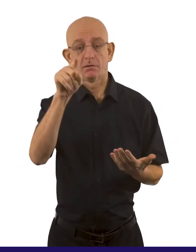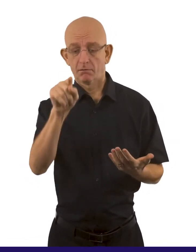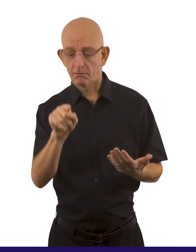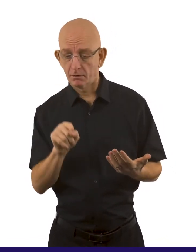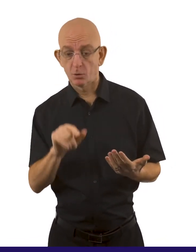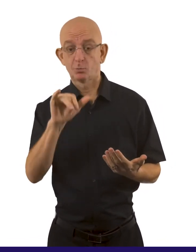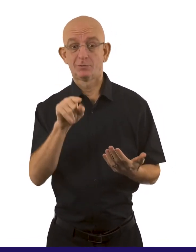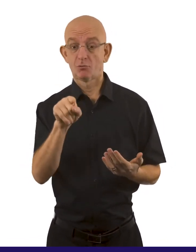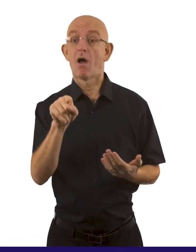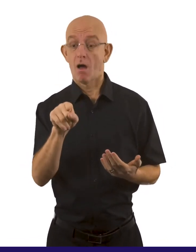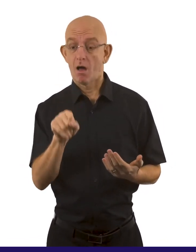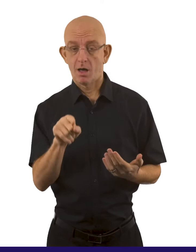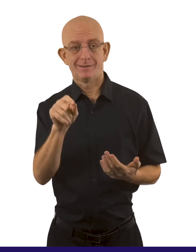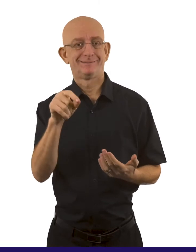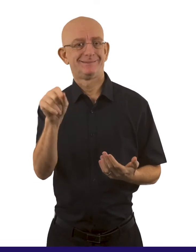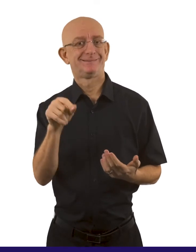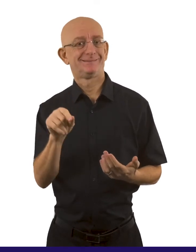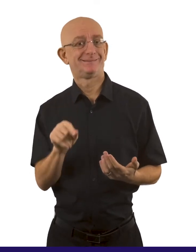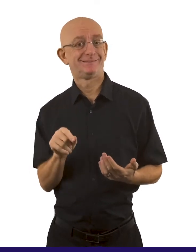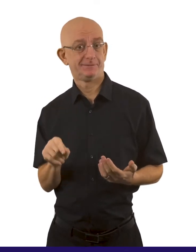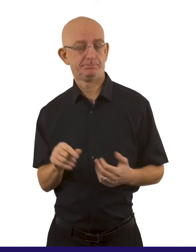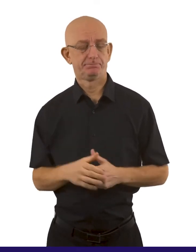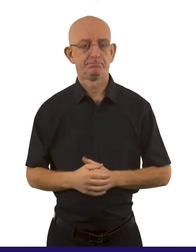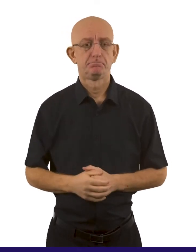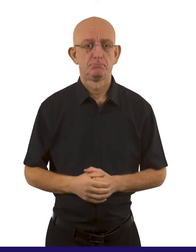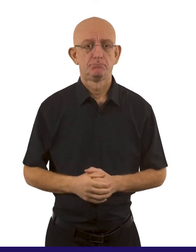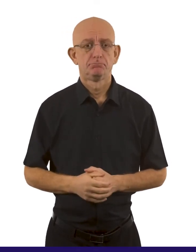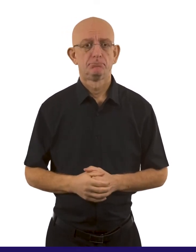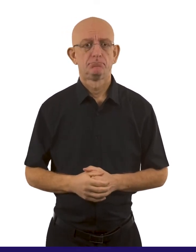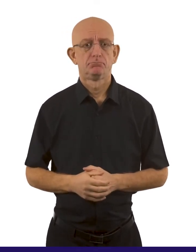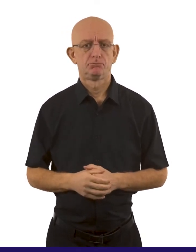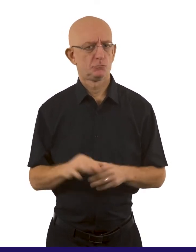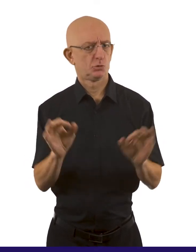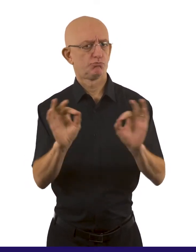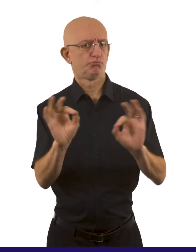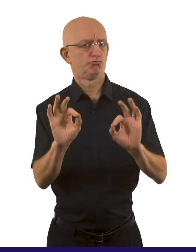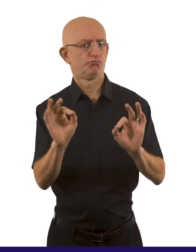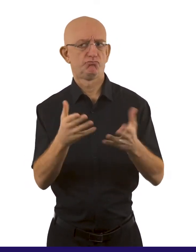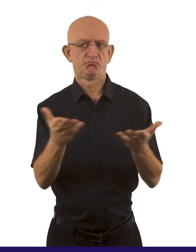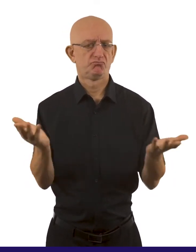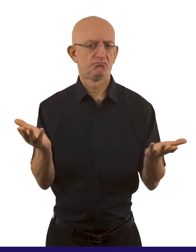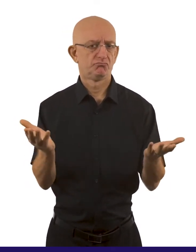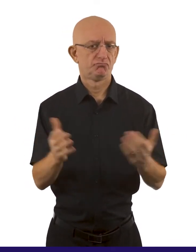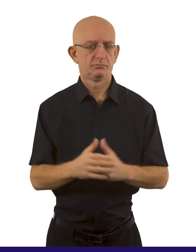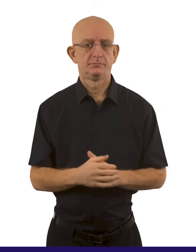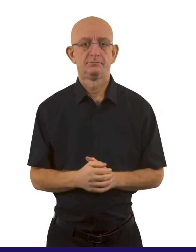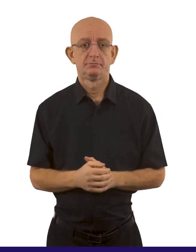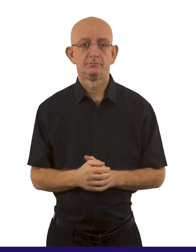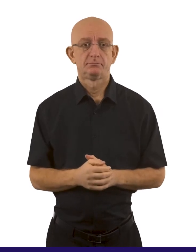Open brackets, tick all that apply, close brackets. None.